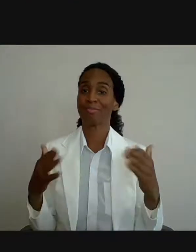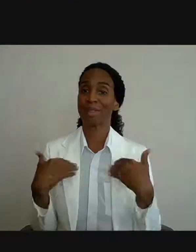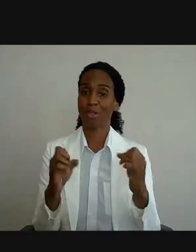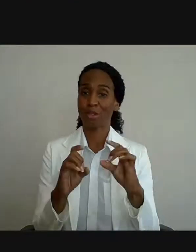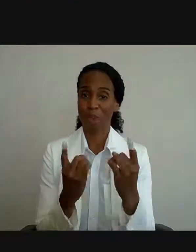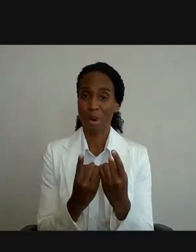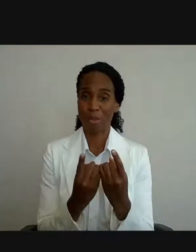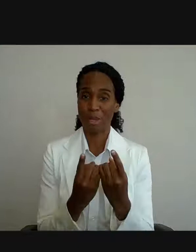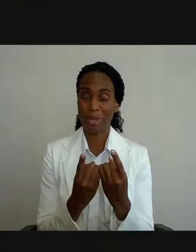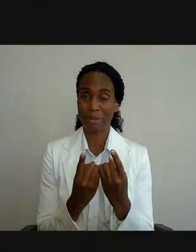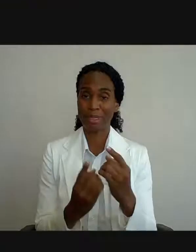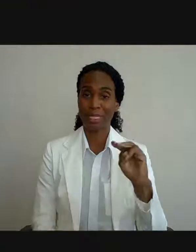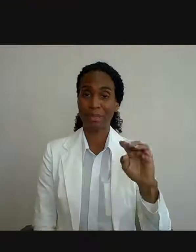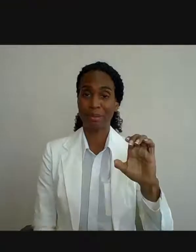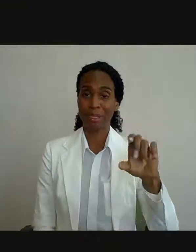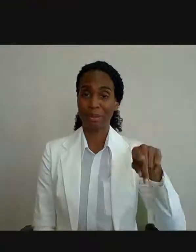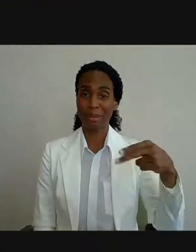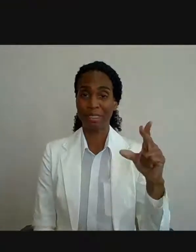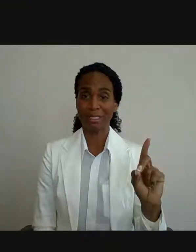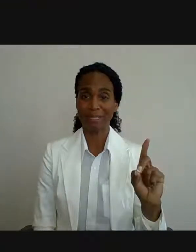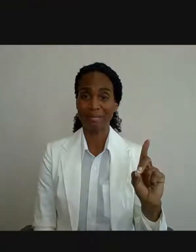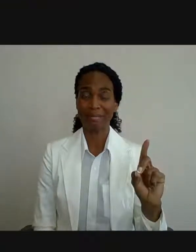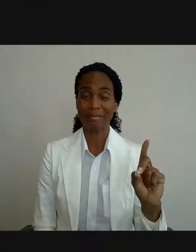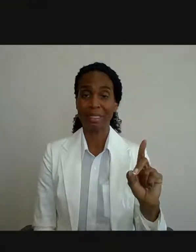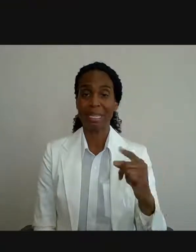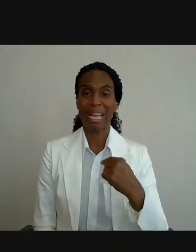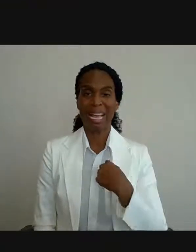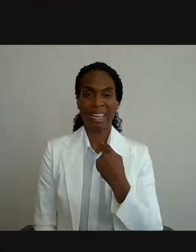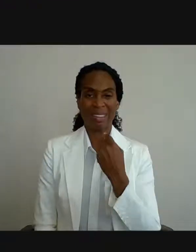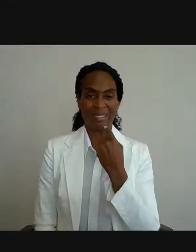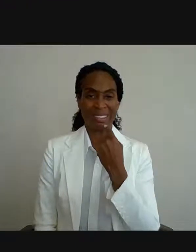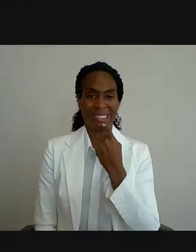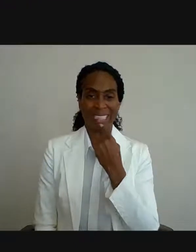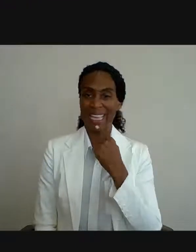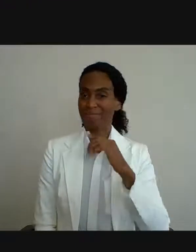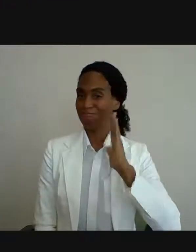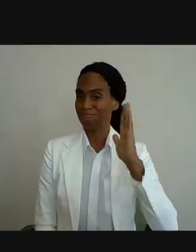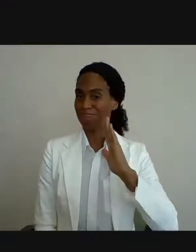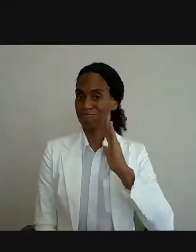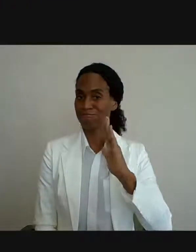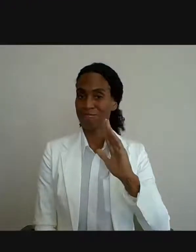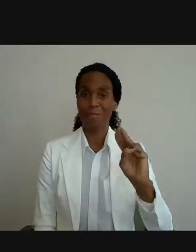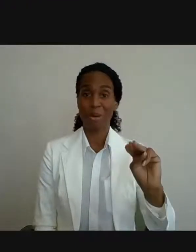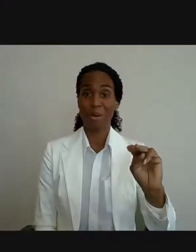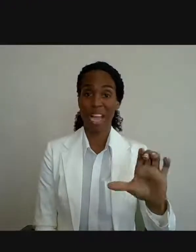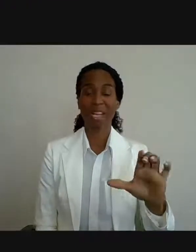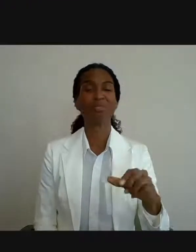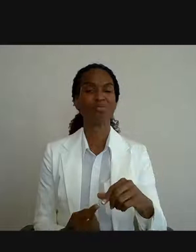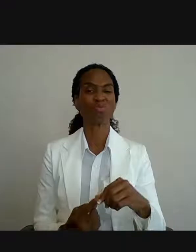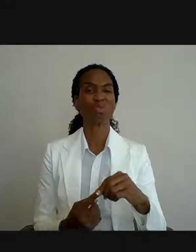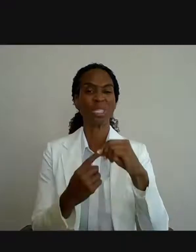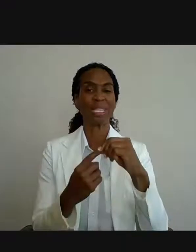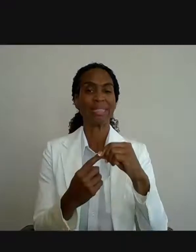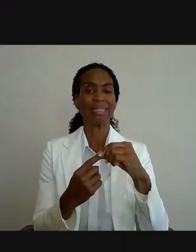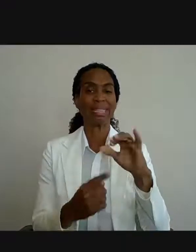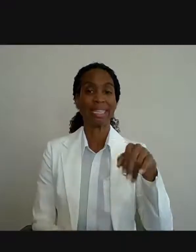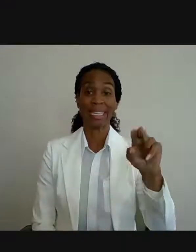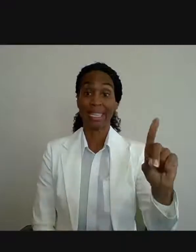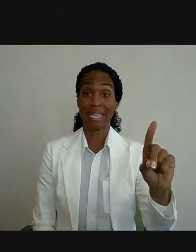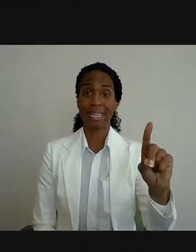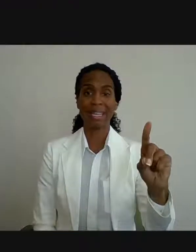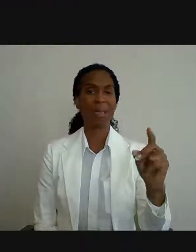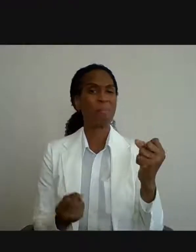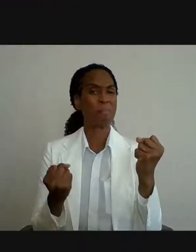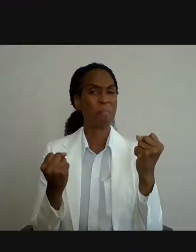I have said since the beginning, Marion County is unique in Indiana. We are many